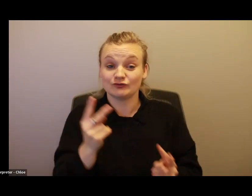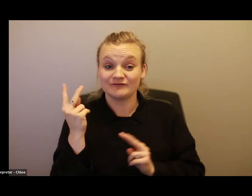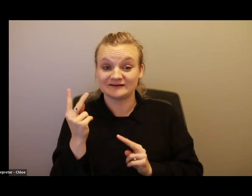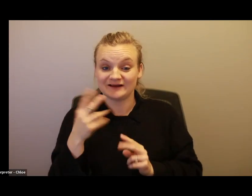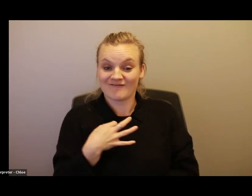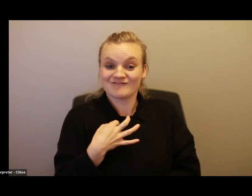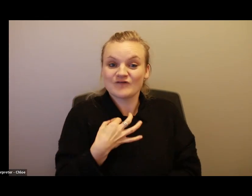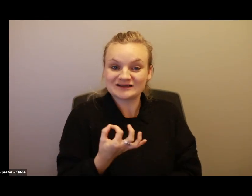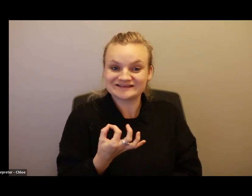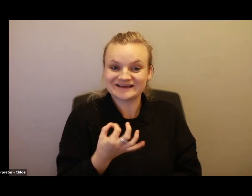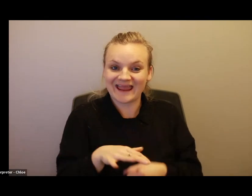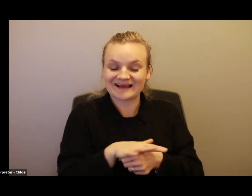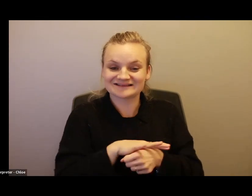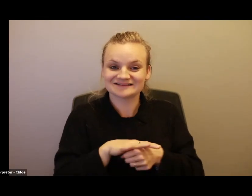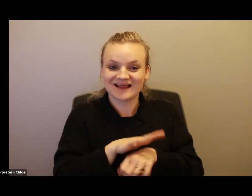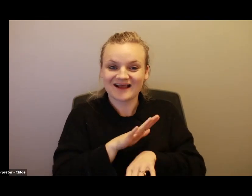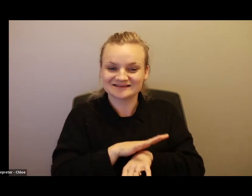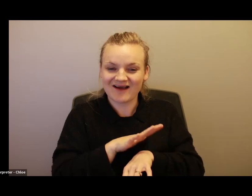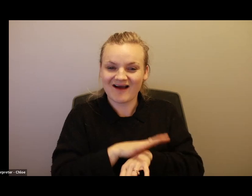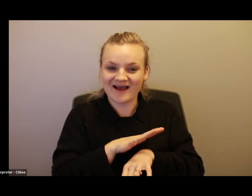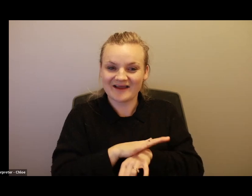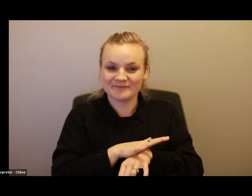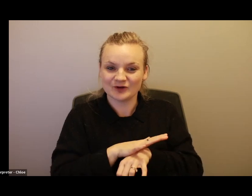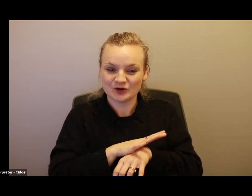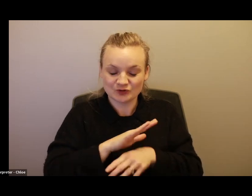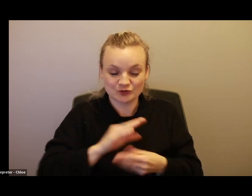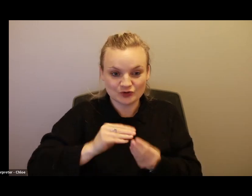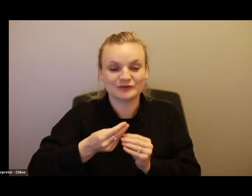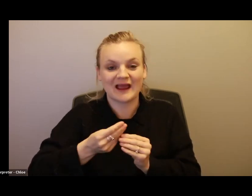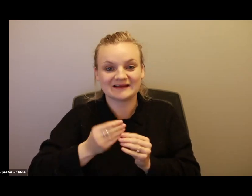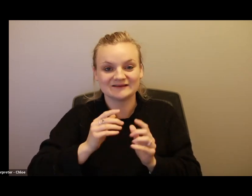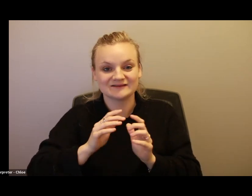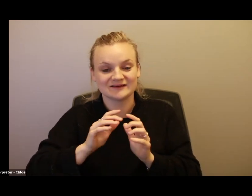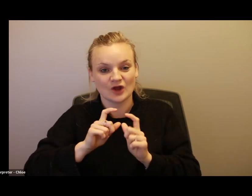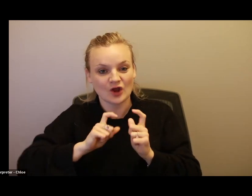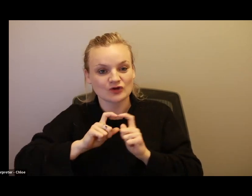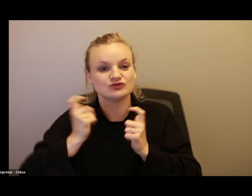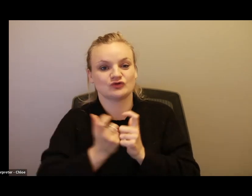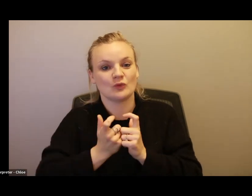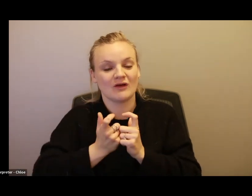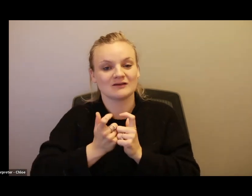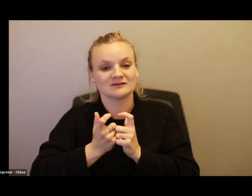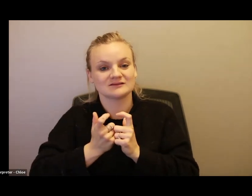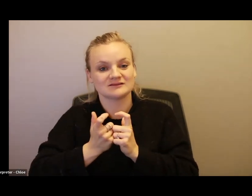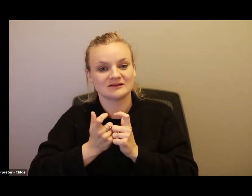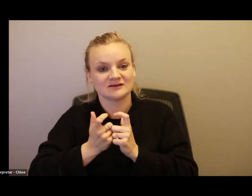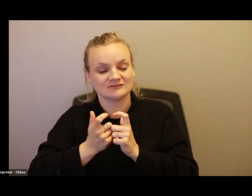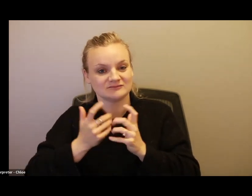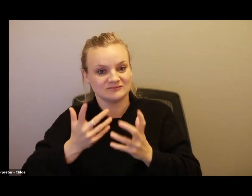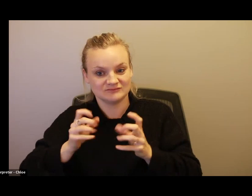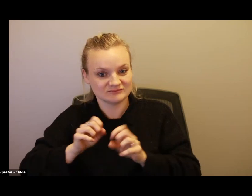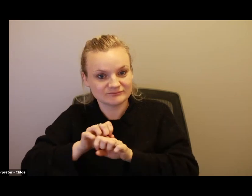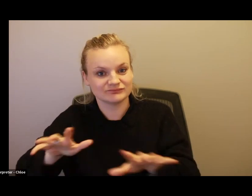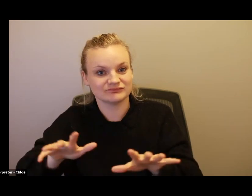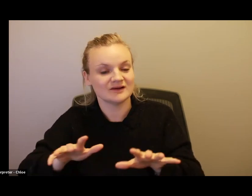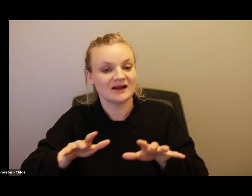volunteer time that goes into trying to bring about economic transformation, because so often this work is unpaid, is unfunded, and people